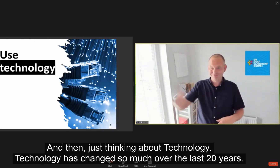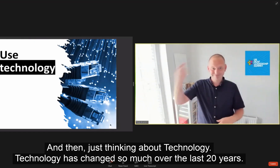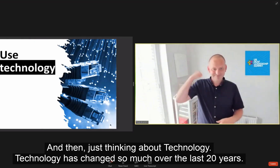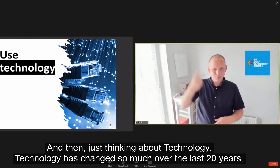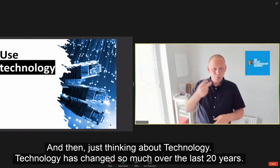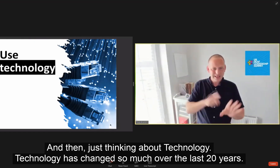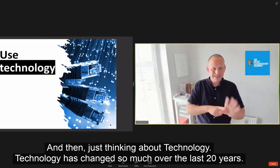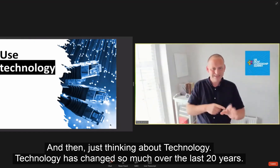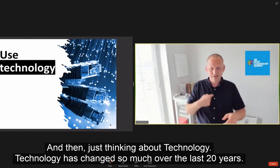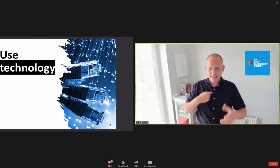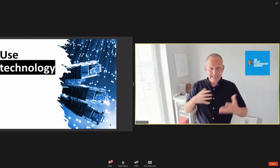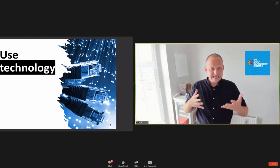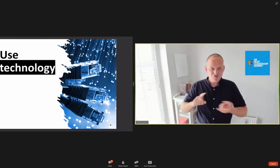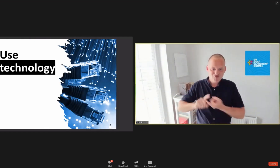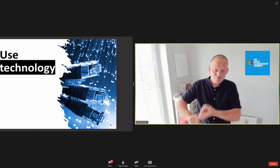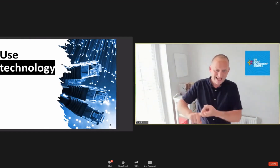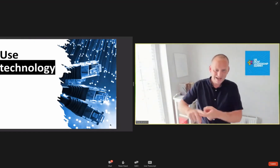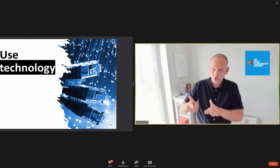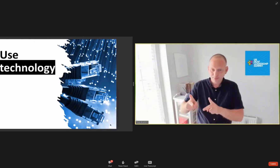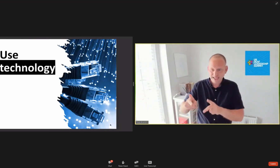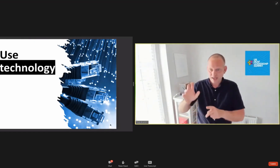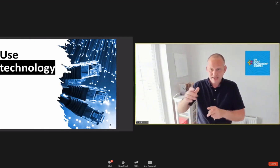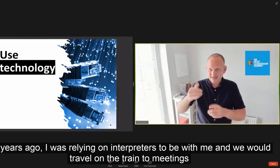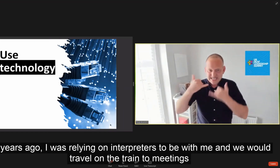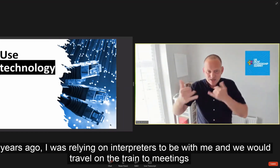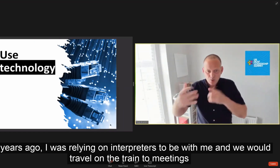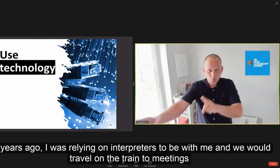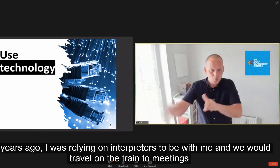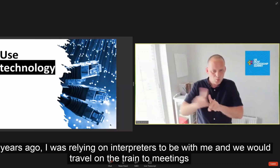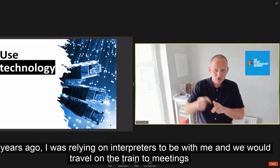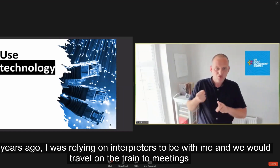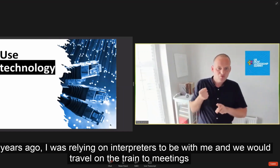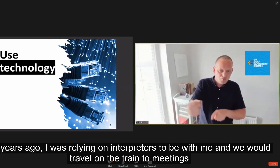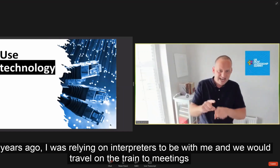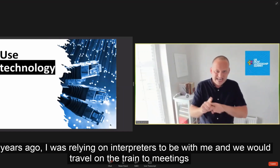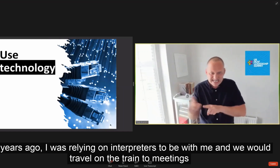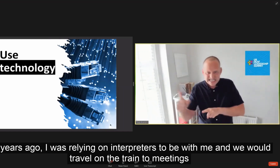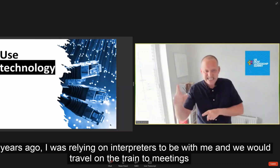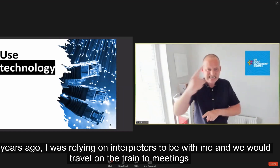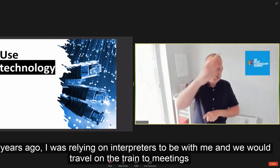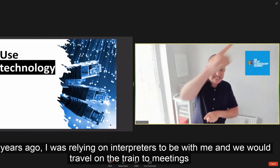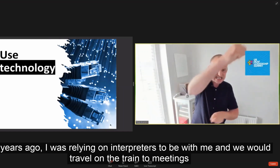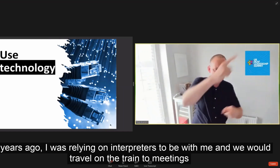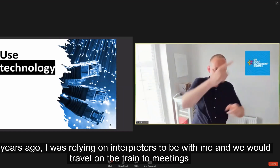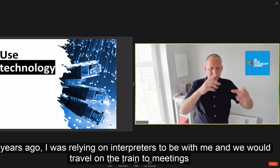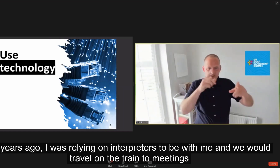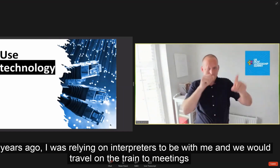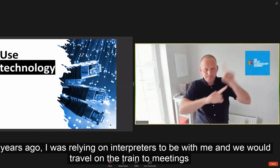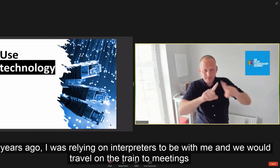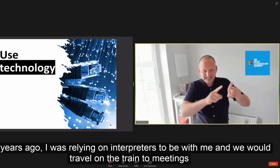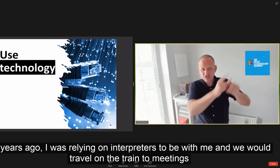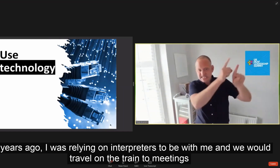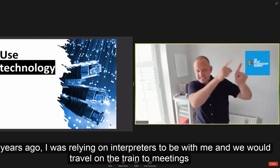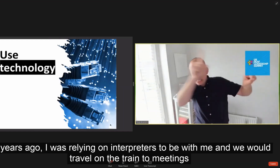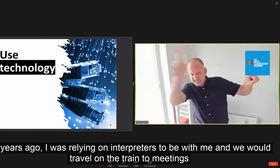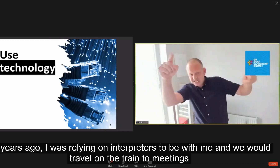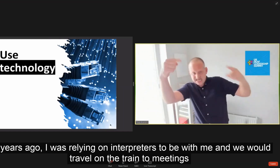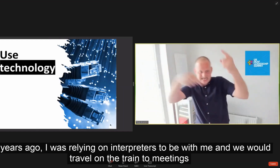20 years. 20 years ago, I was reliant on interpreters to be with me. We would travel on the train to